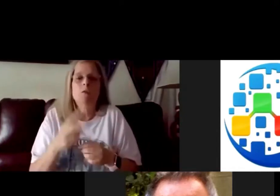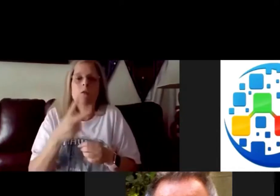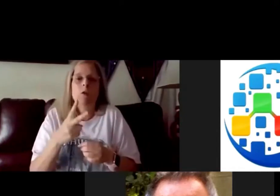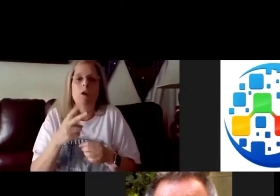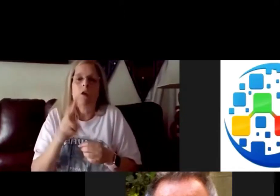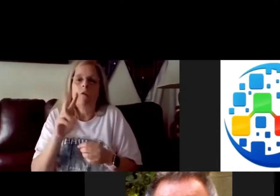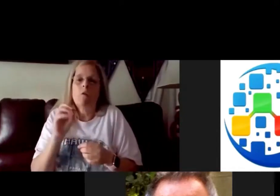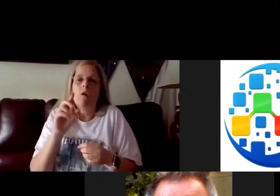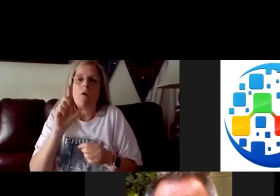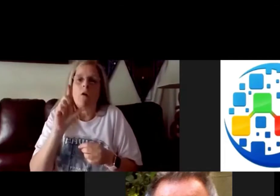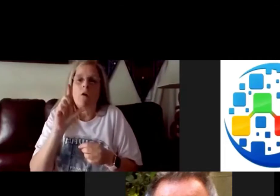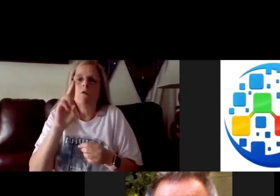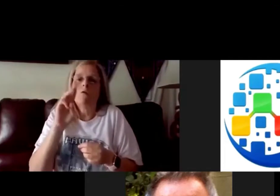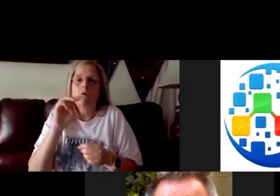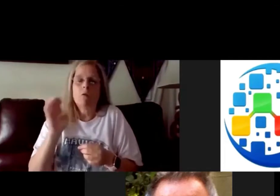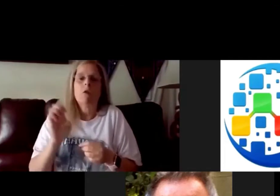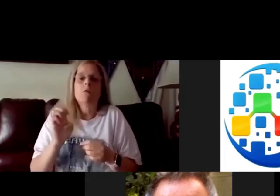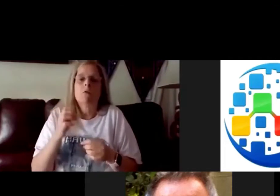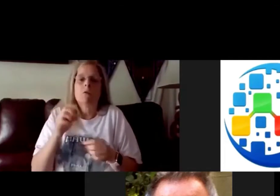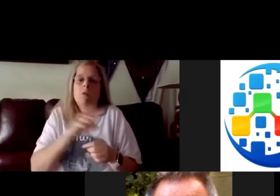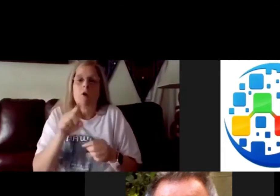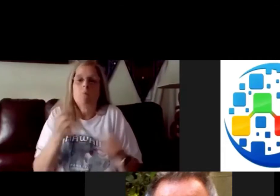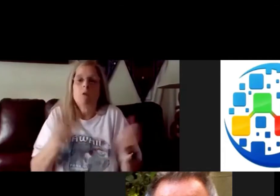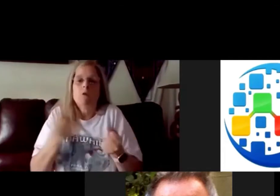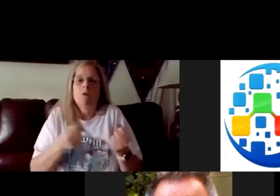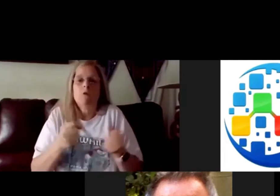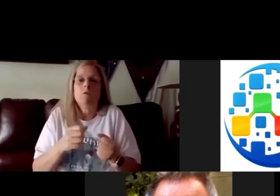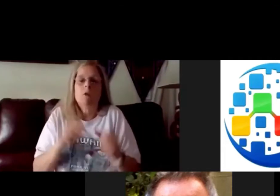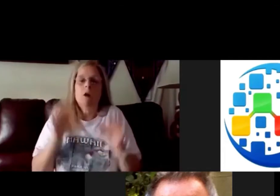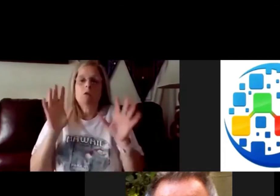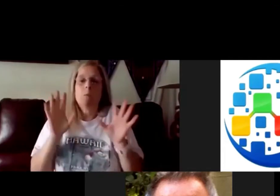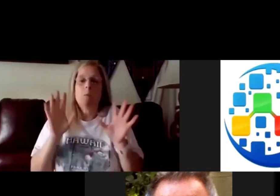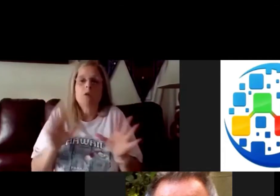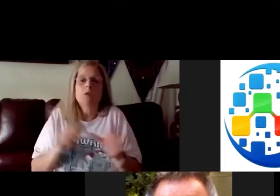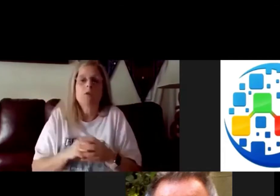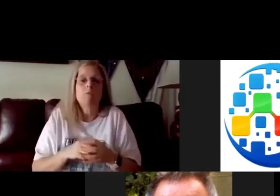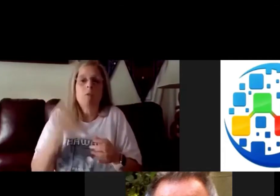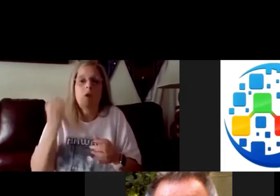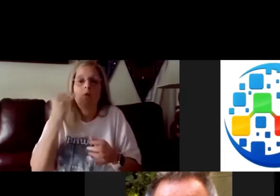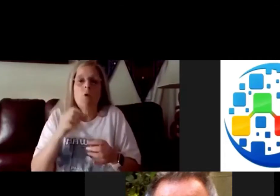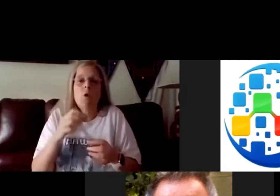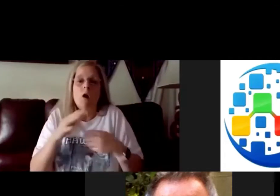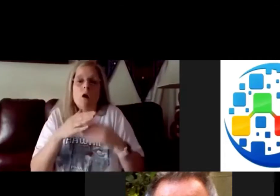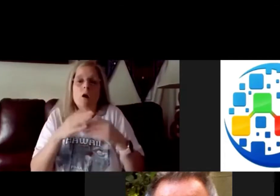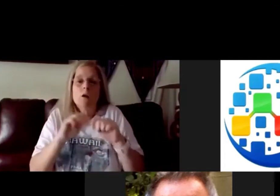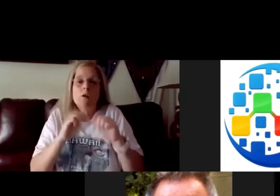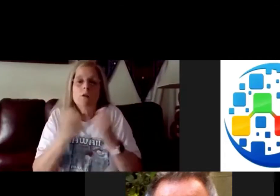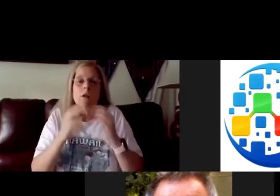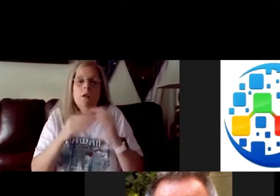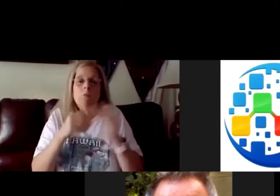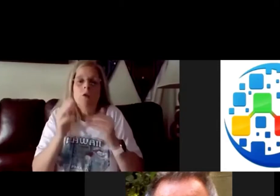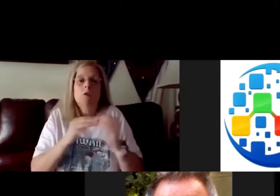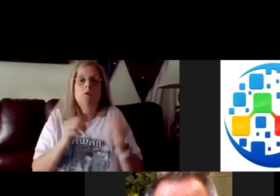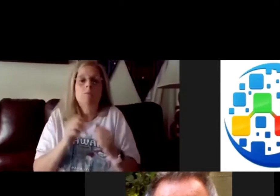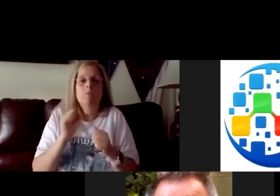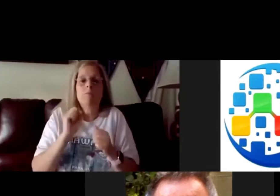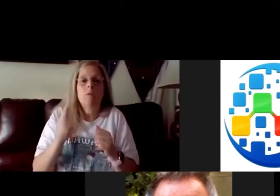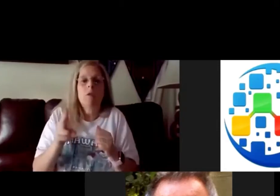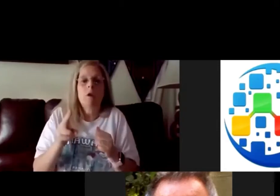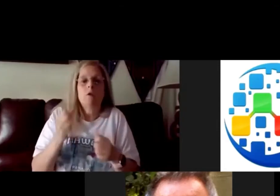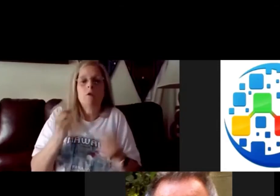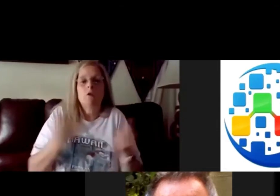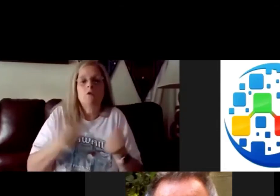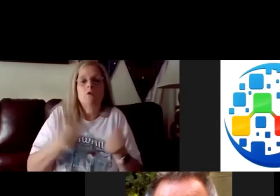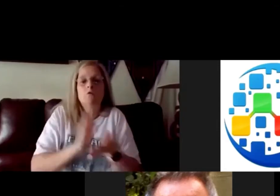volume that they're going to be driving, it really is impressive. Now, if you are a team builder, the same thing happens. Ash is going to start driving traffic for